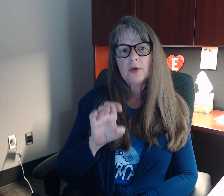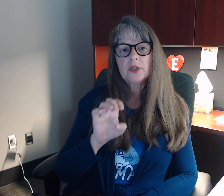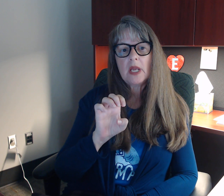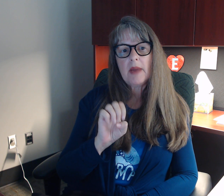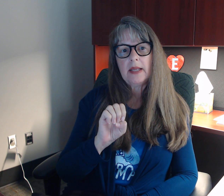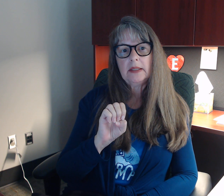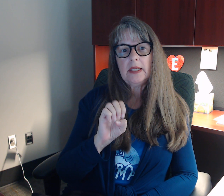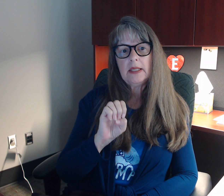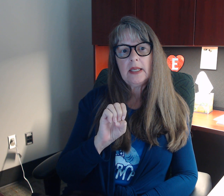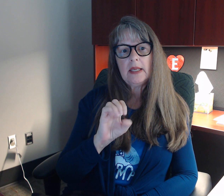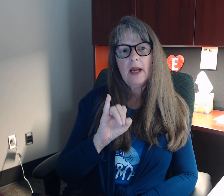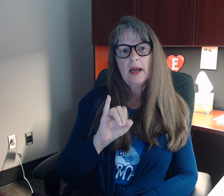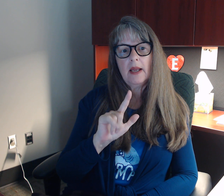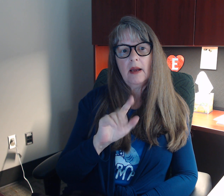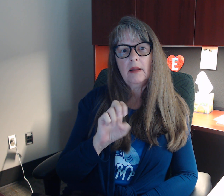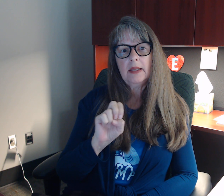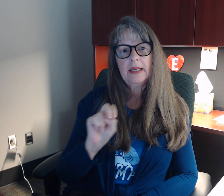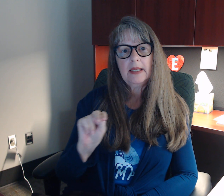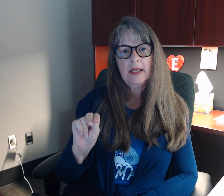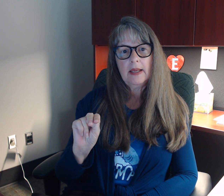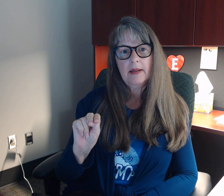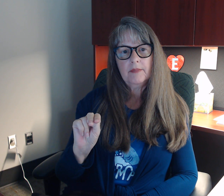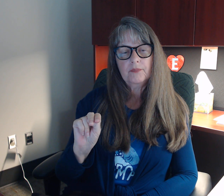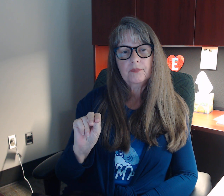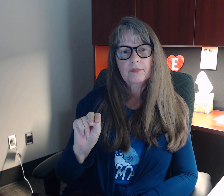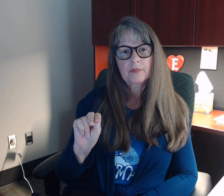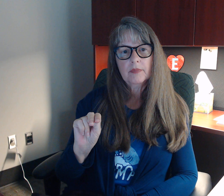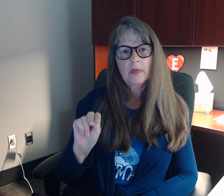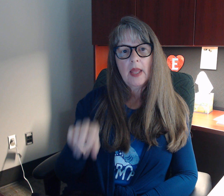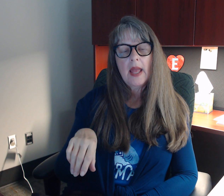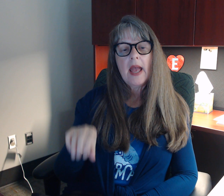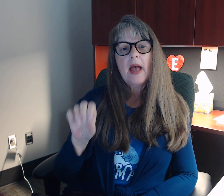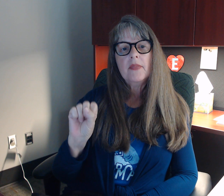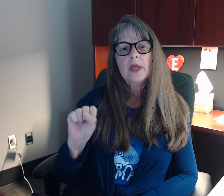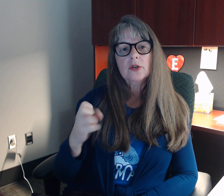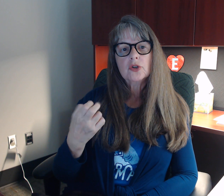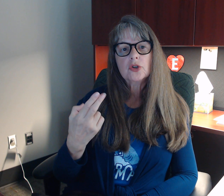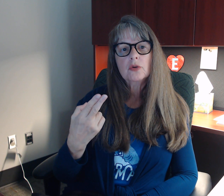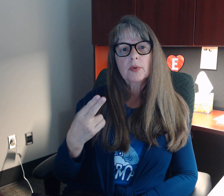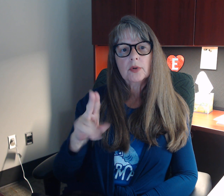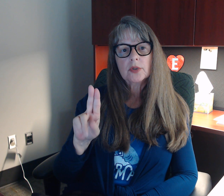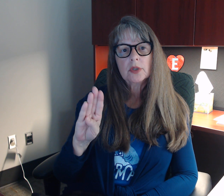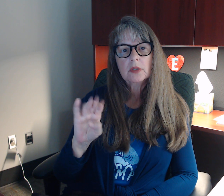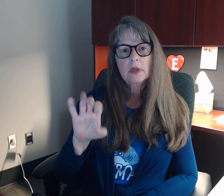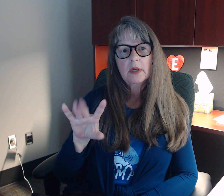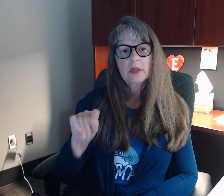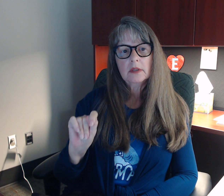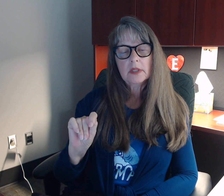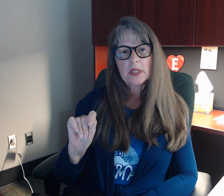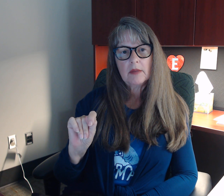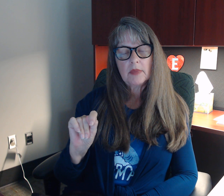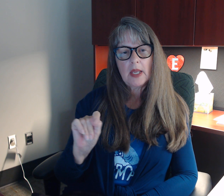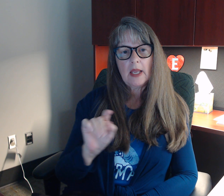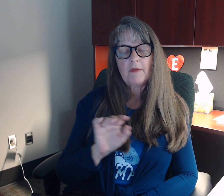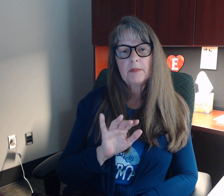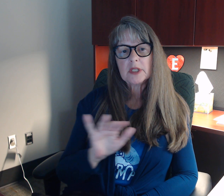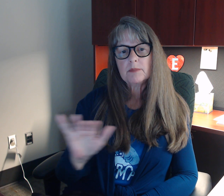name, Eileen, E-I-L-E-E-N, and then Schubert, the same thing. If I'm